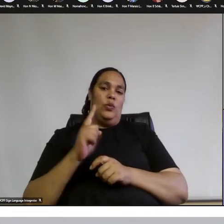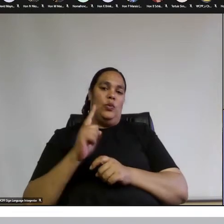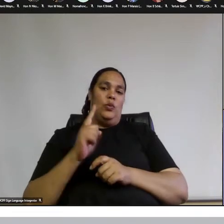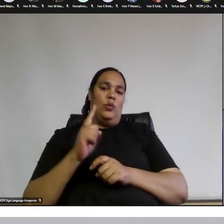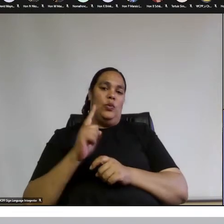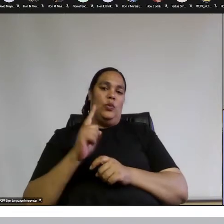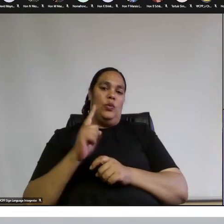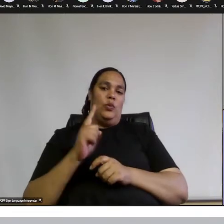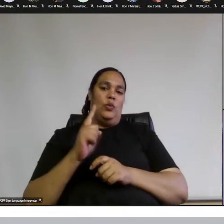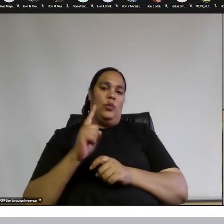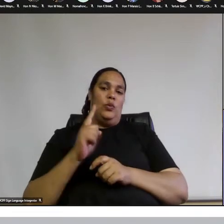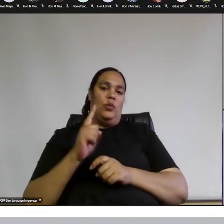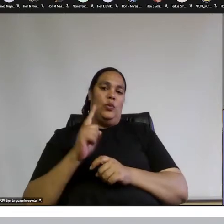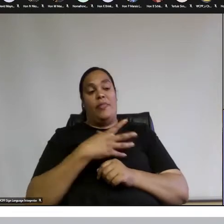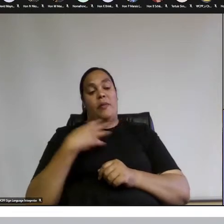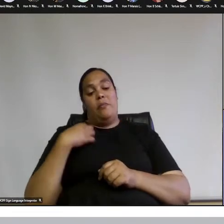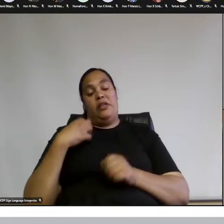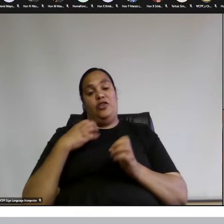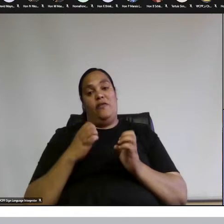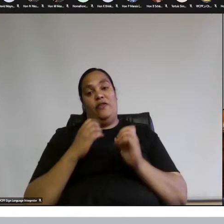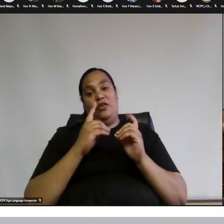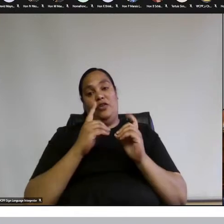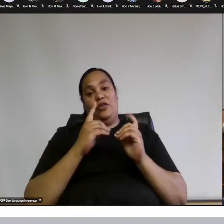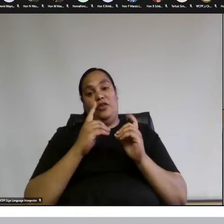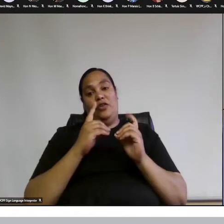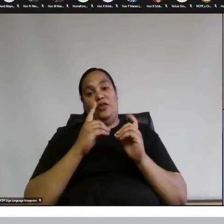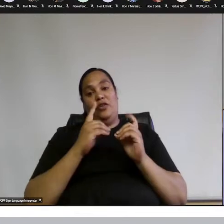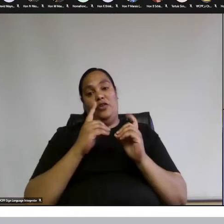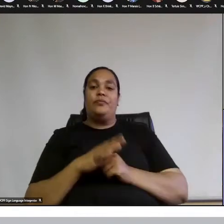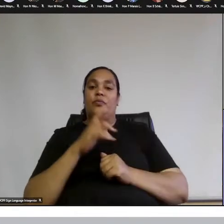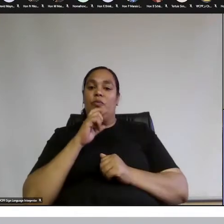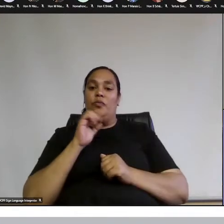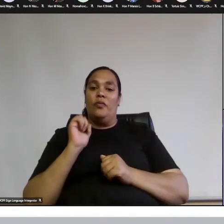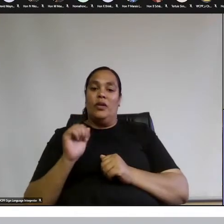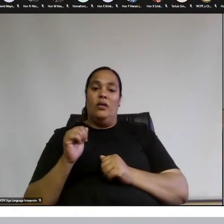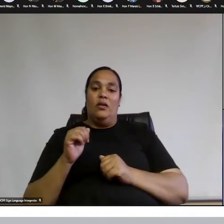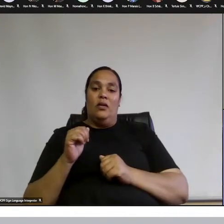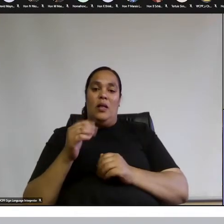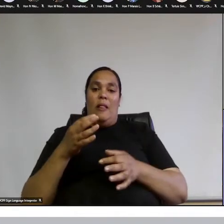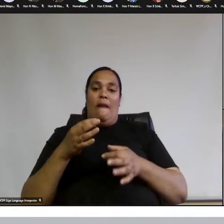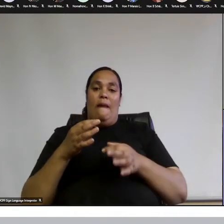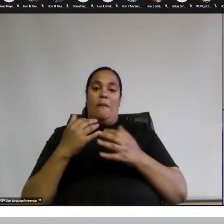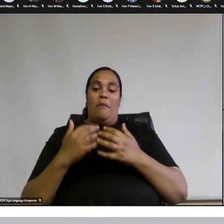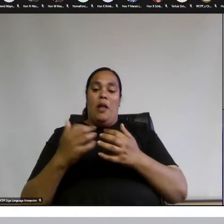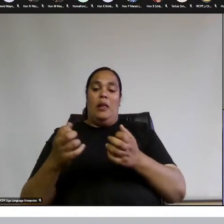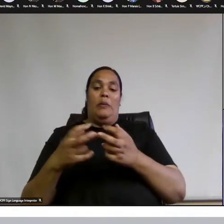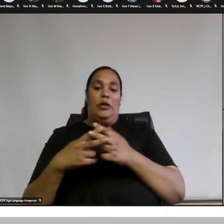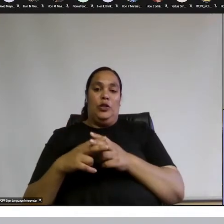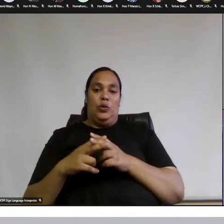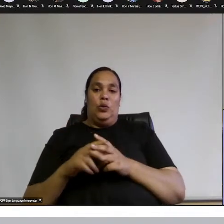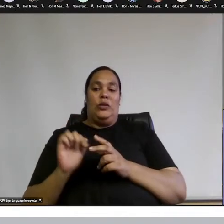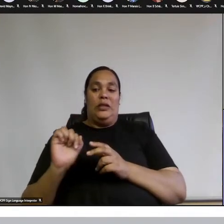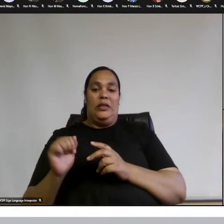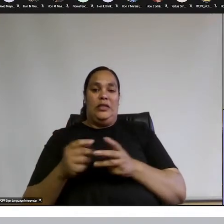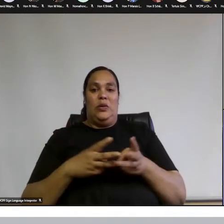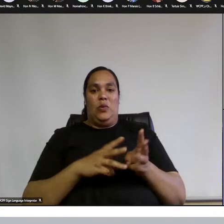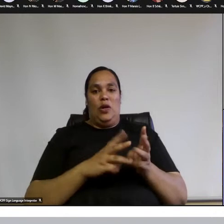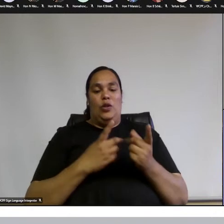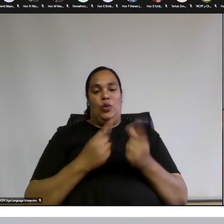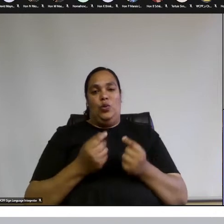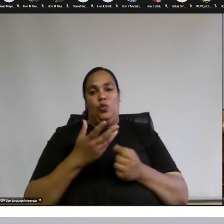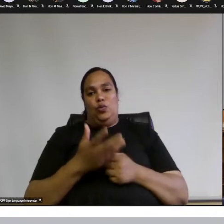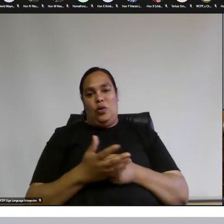of the Minister of Education using the available parliamentary tools at his disposal to do